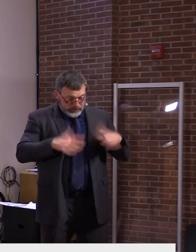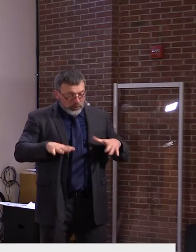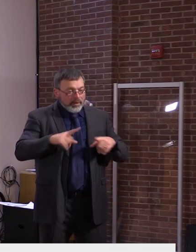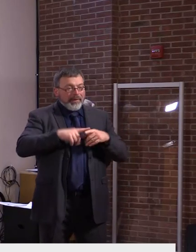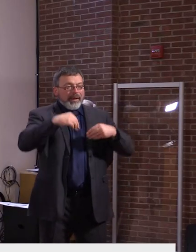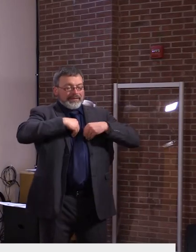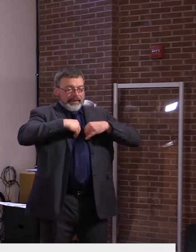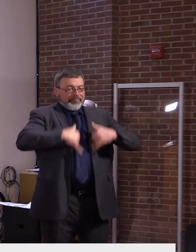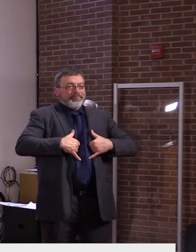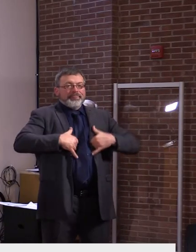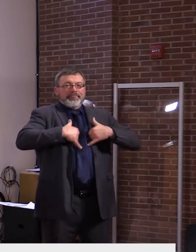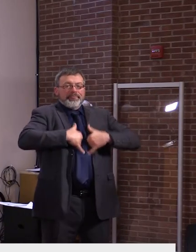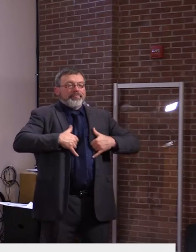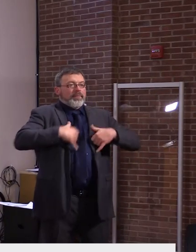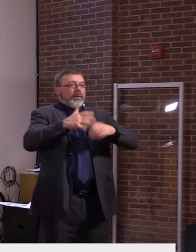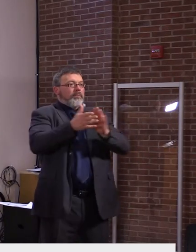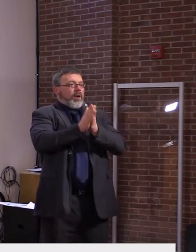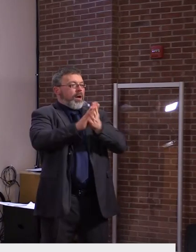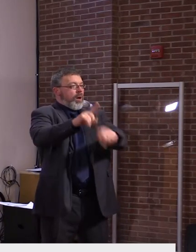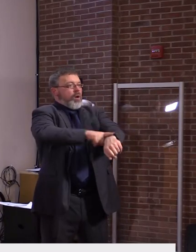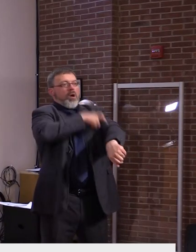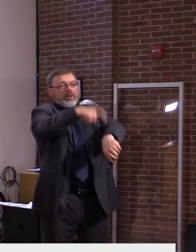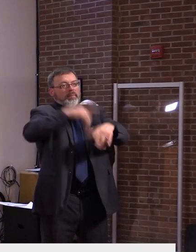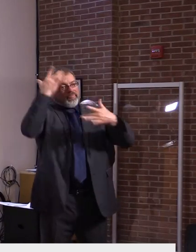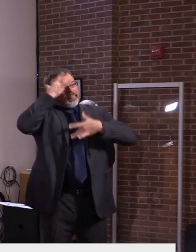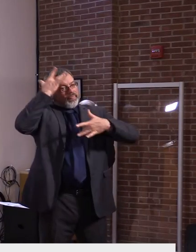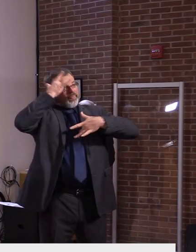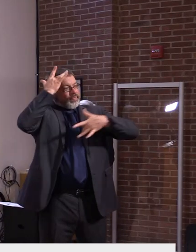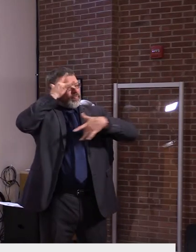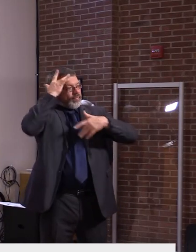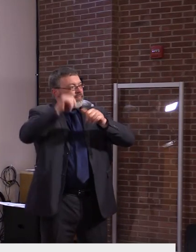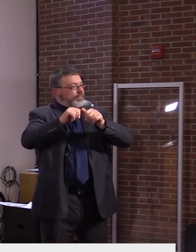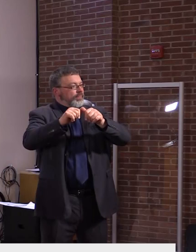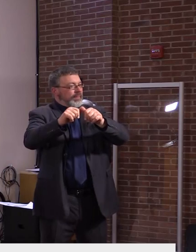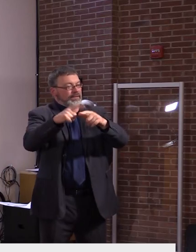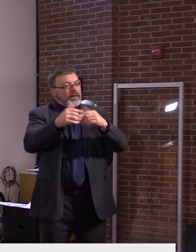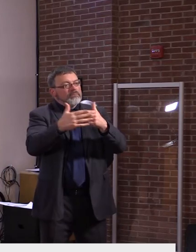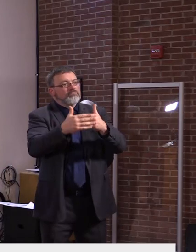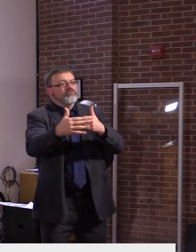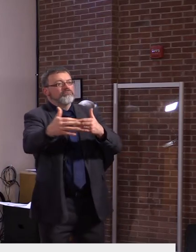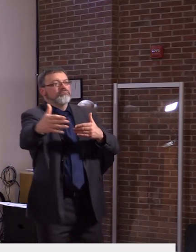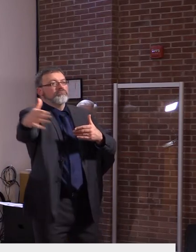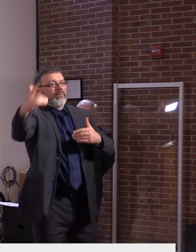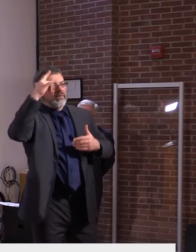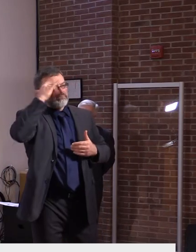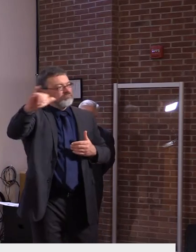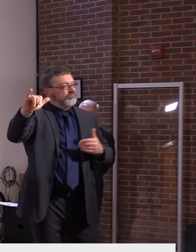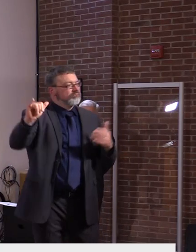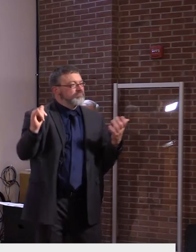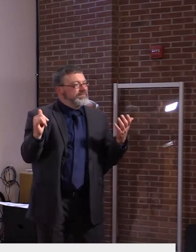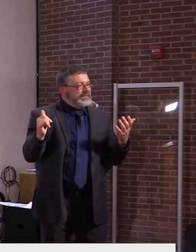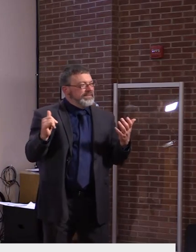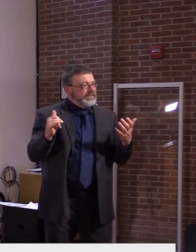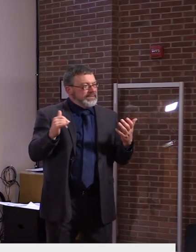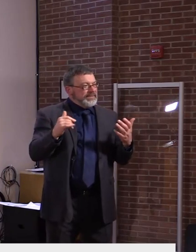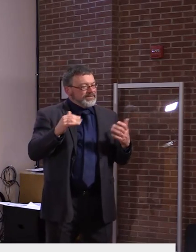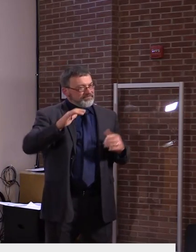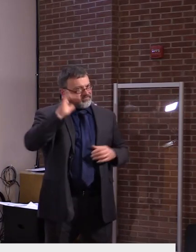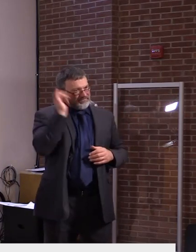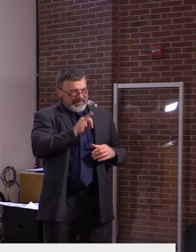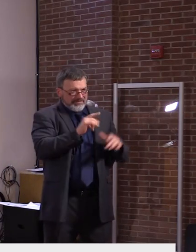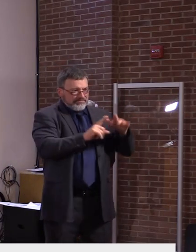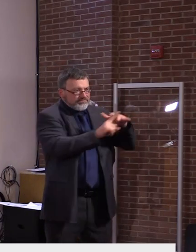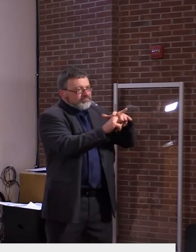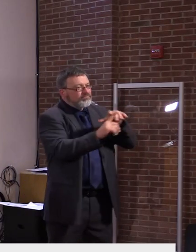your age. So again, we need to still be aware of those cases because of their